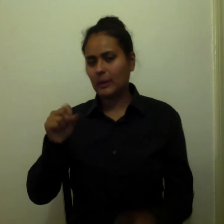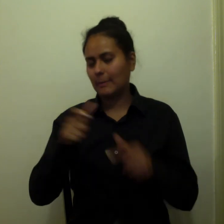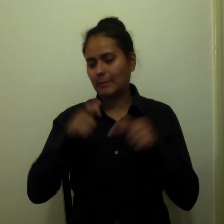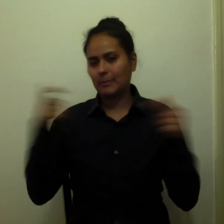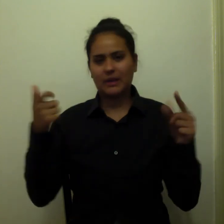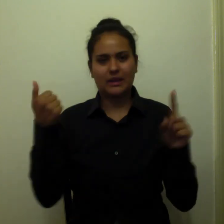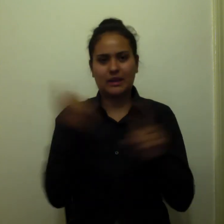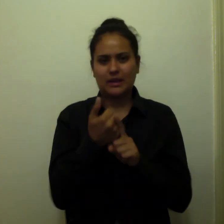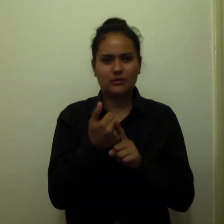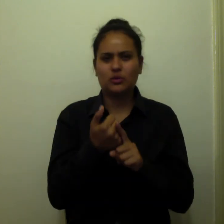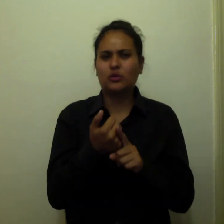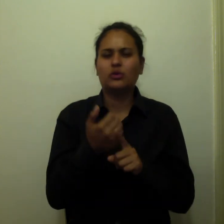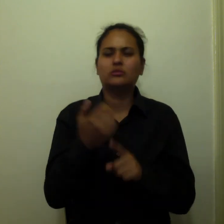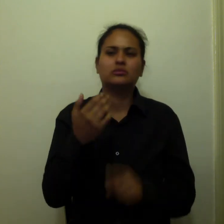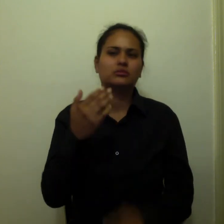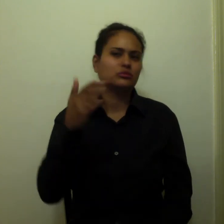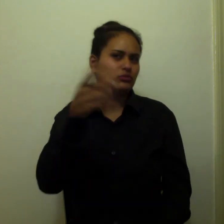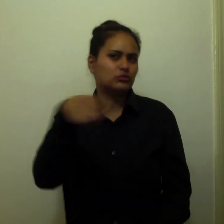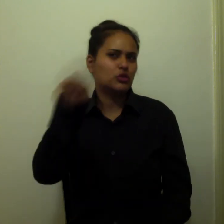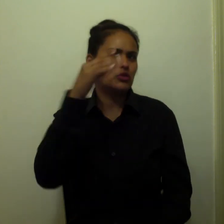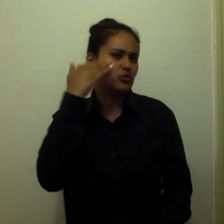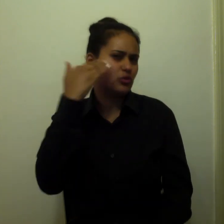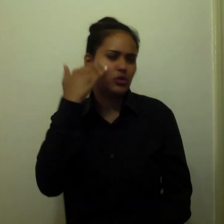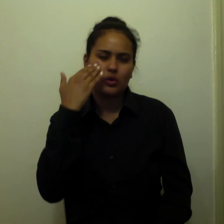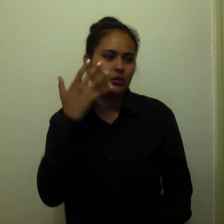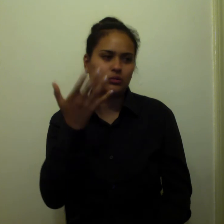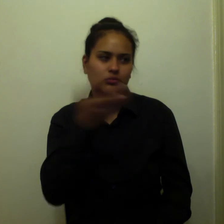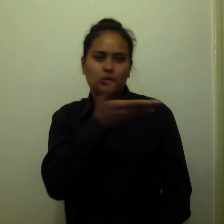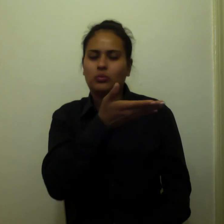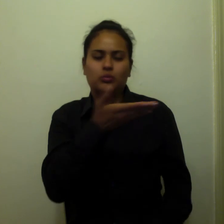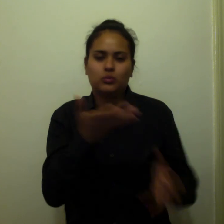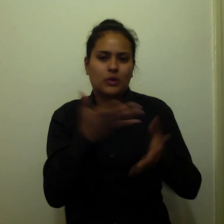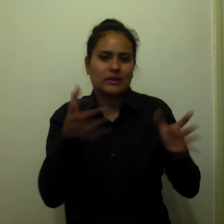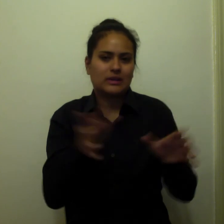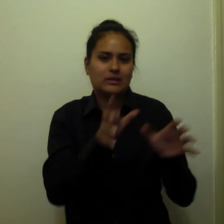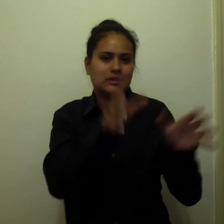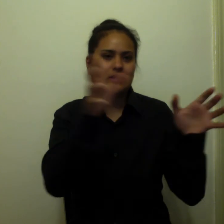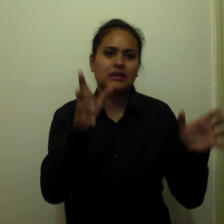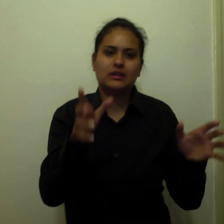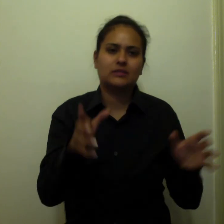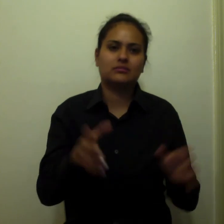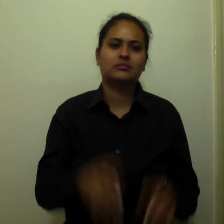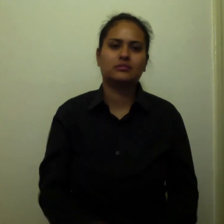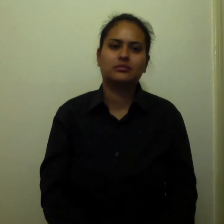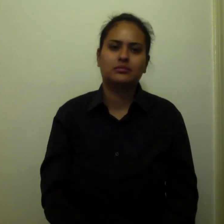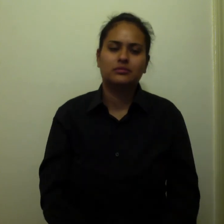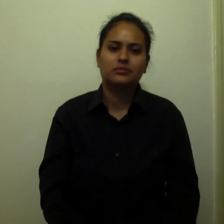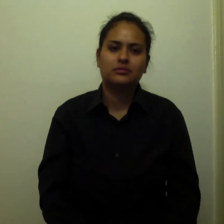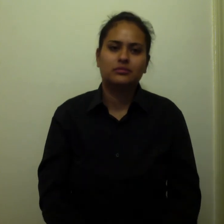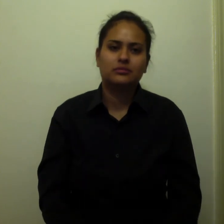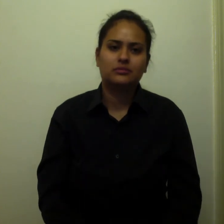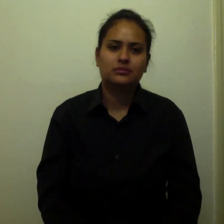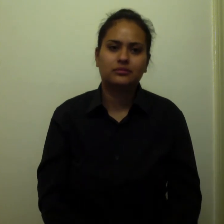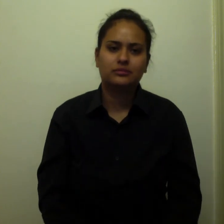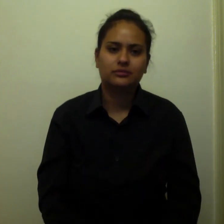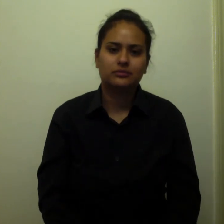history? And Alp's not allowed to answer that question because he's done a whole course on medieval Britain with me. Anyone else? Who are the